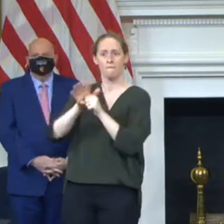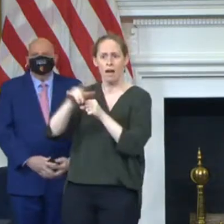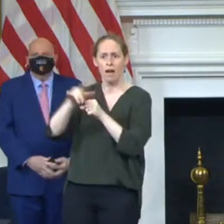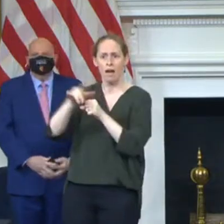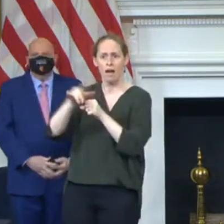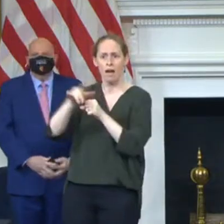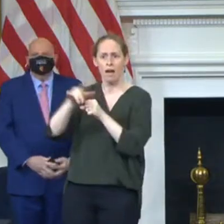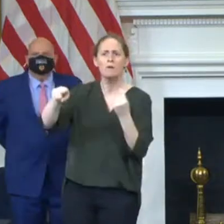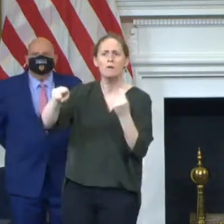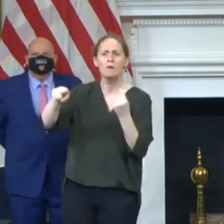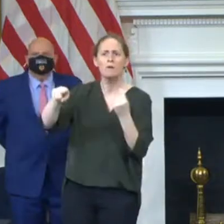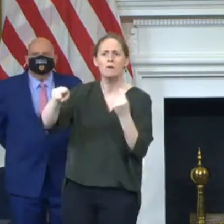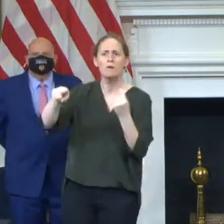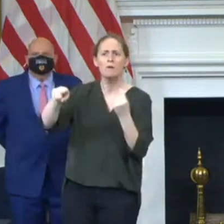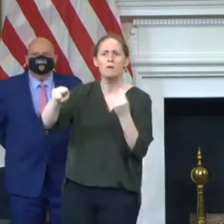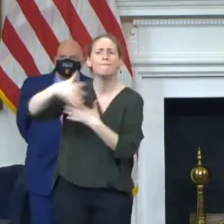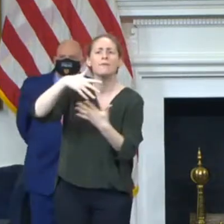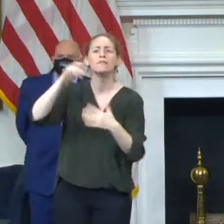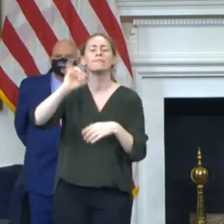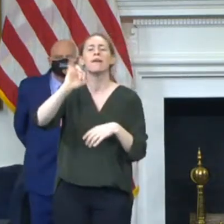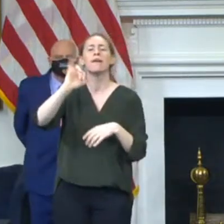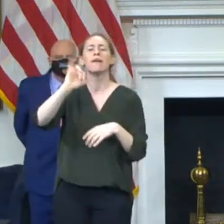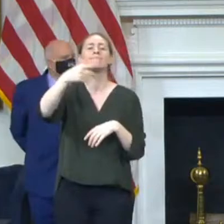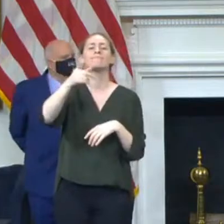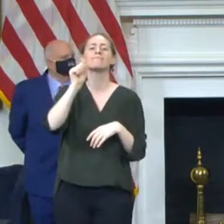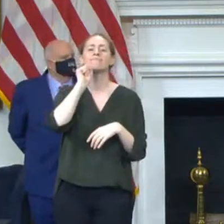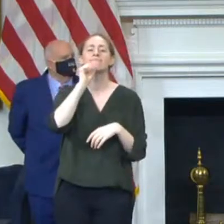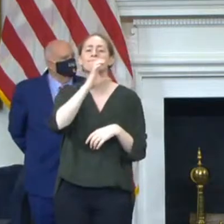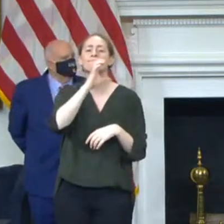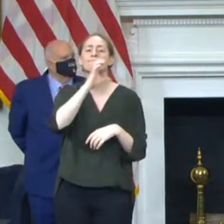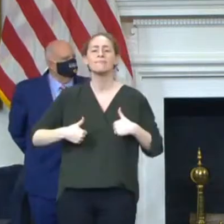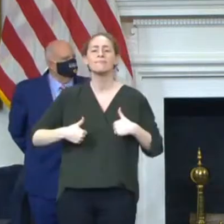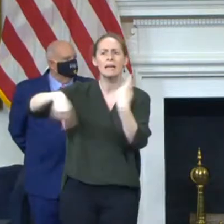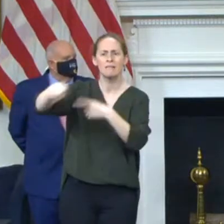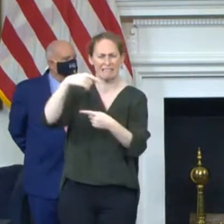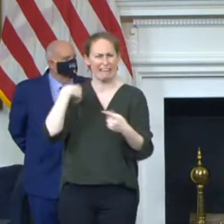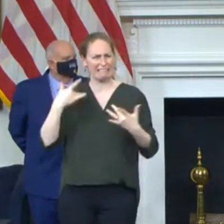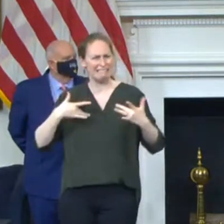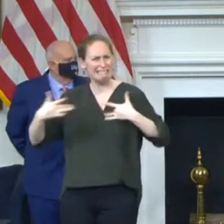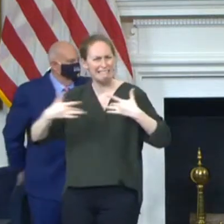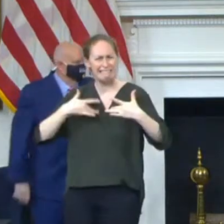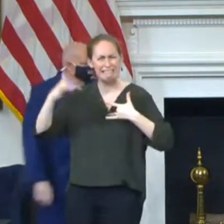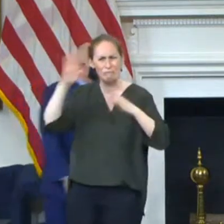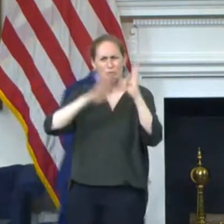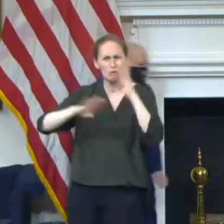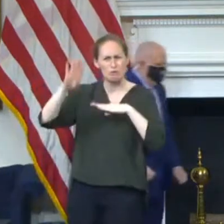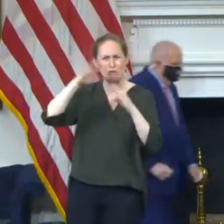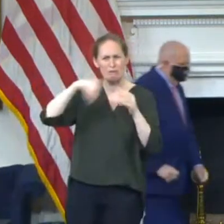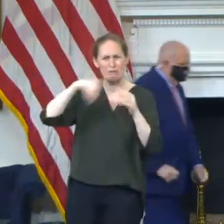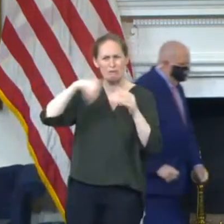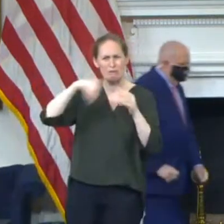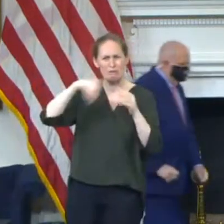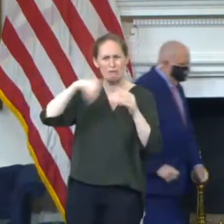housing that care for seniors. And so that's where the initial work is currently being done.